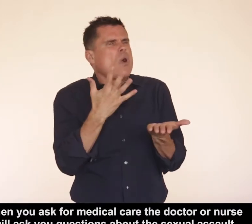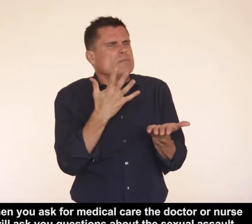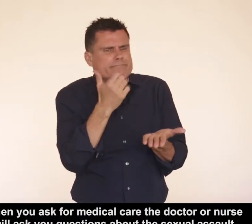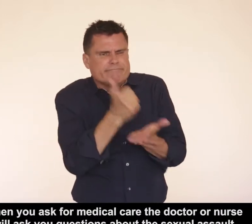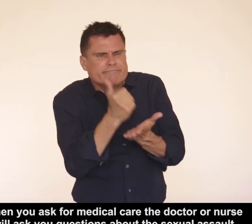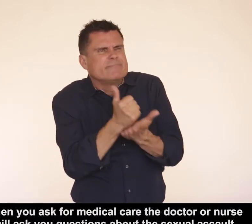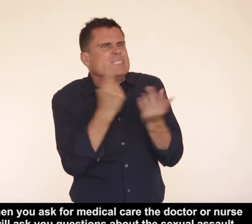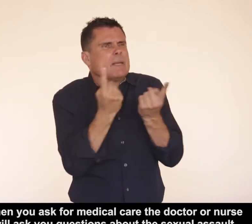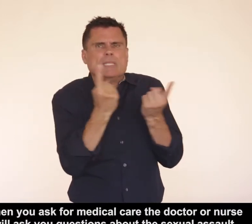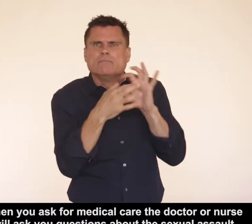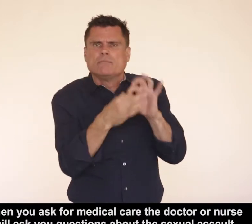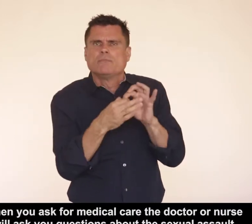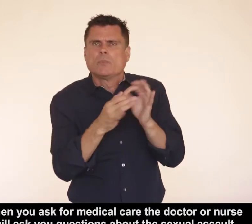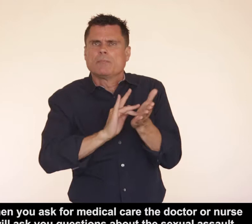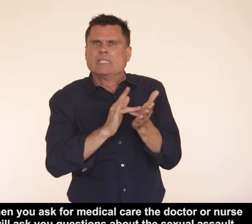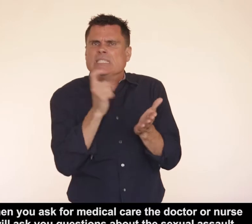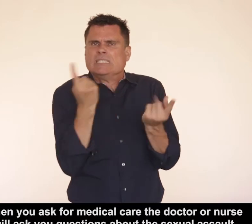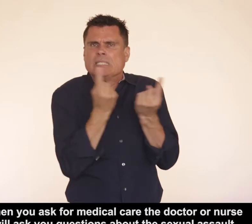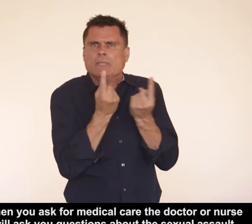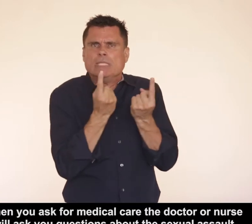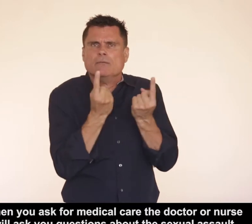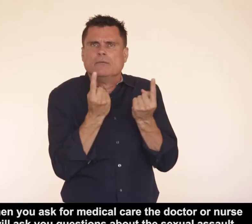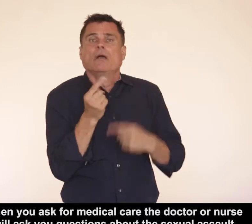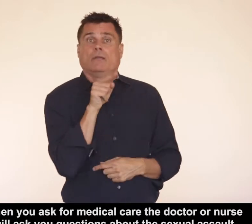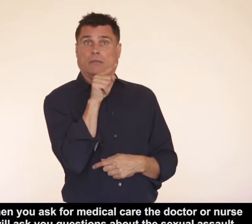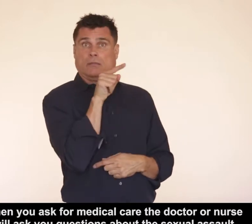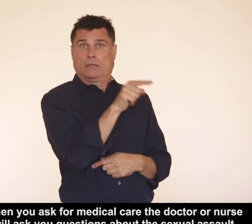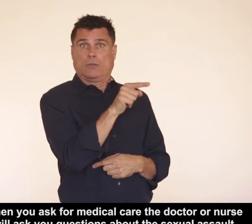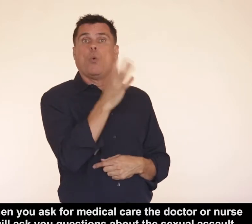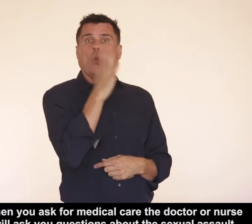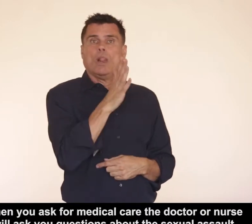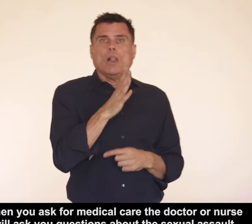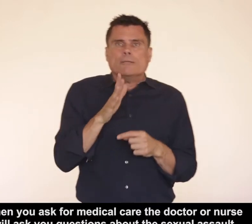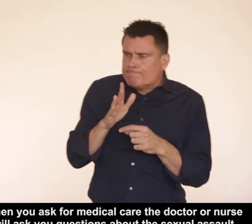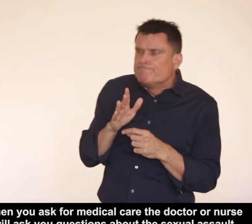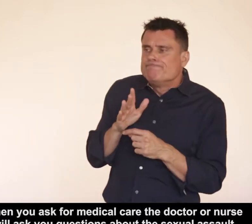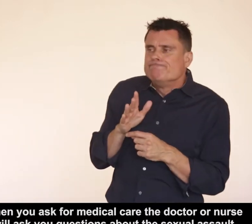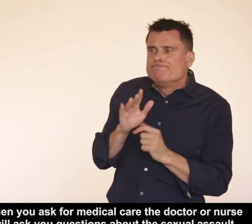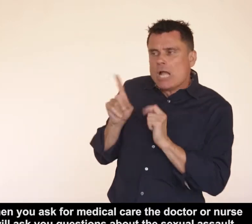When you ask for medical care, the doctor or nurse will ask you questions about the sexual assault.